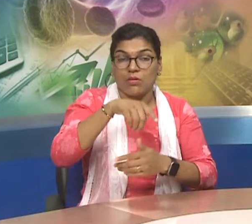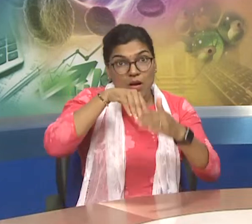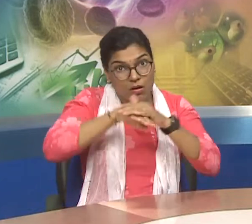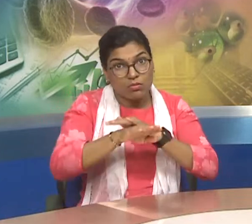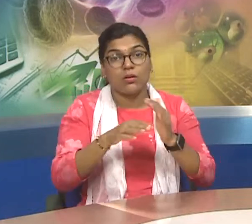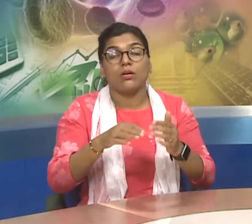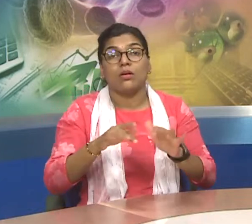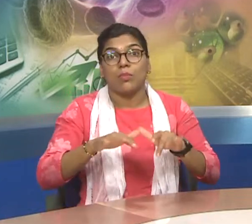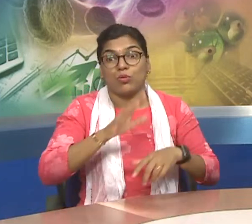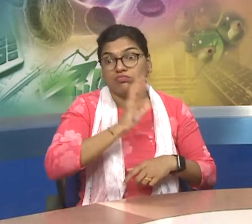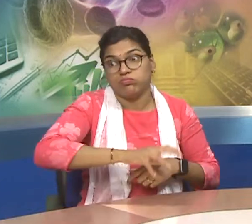Computerized library.